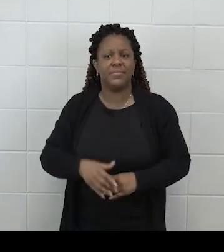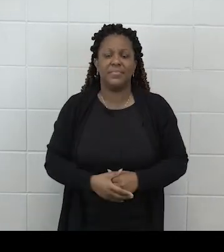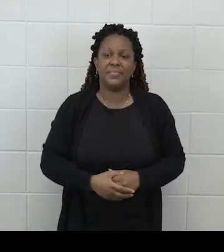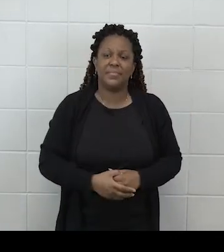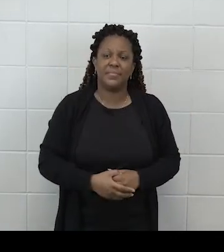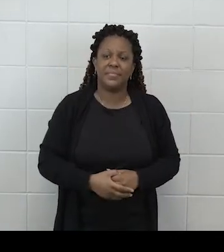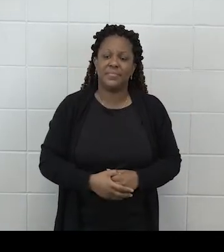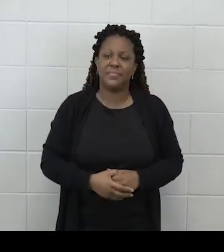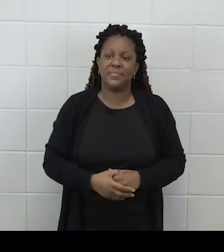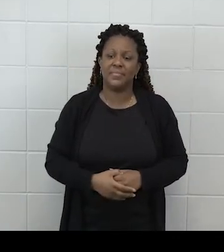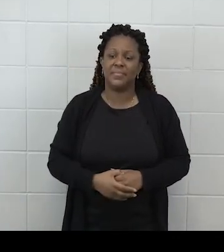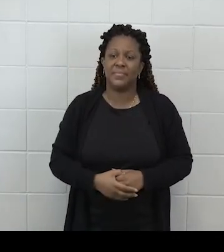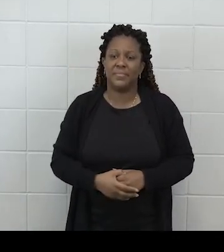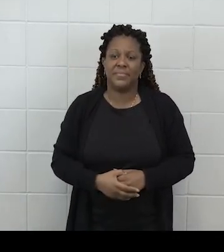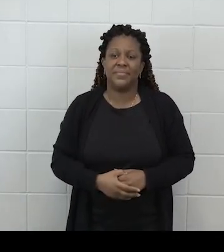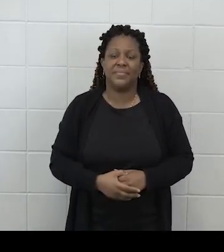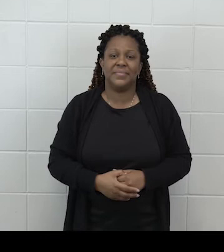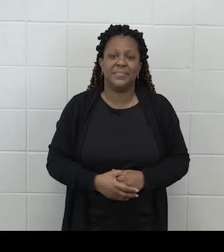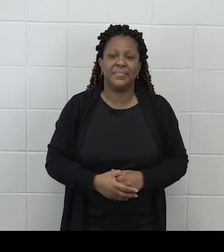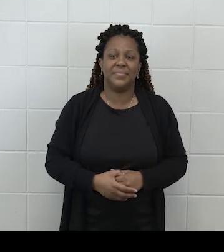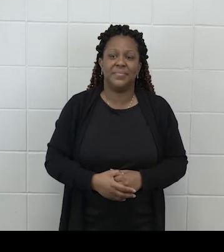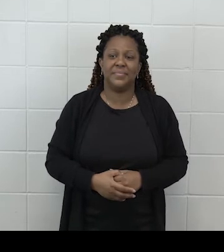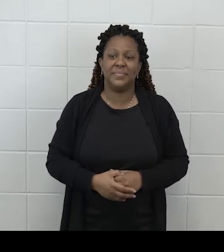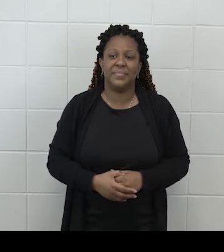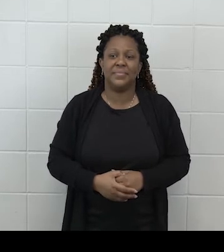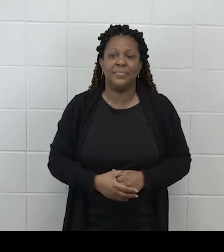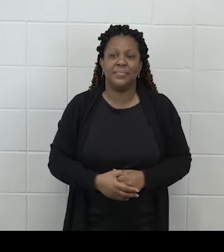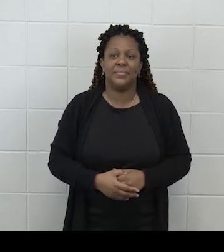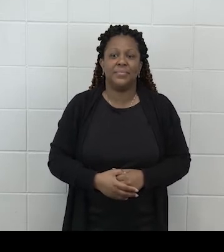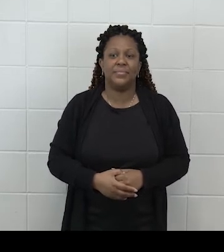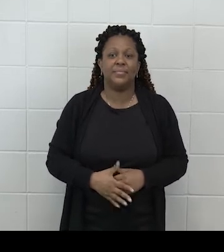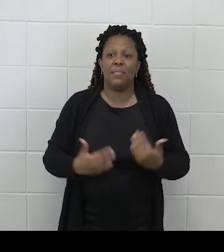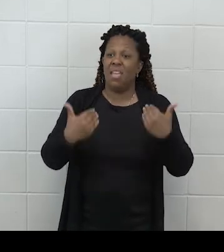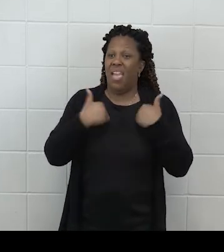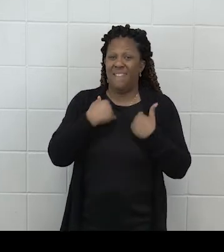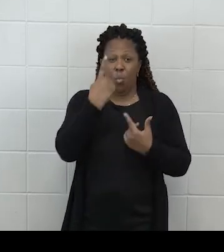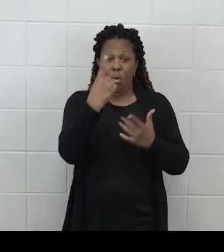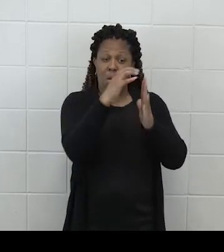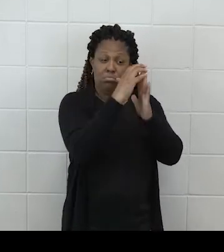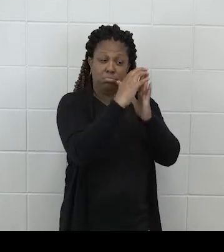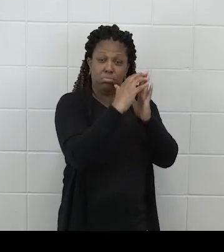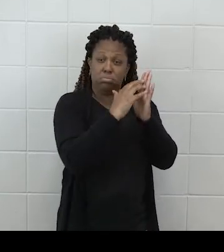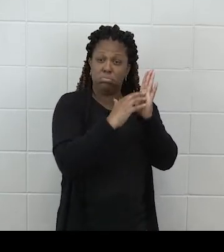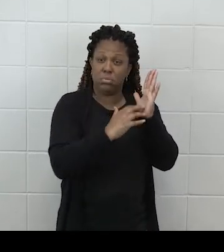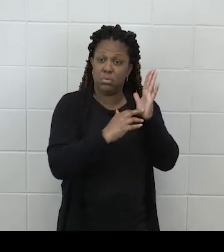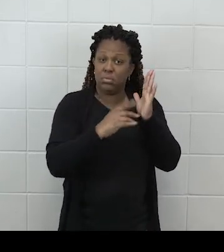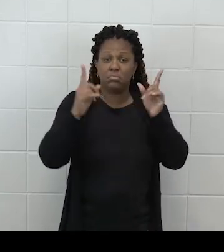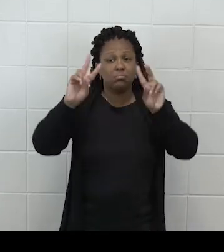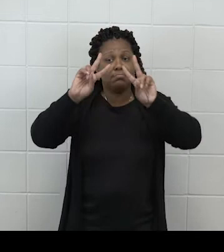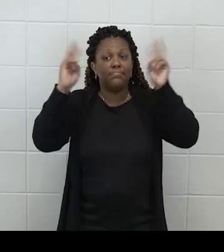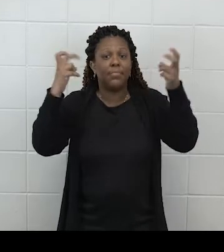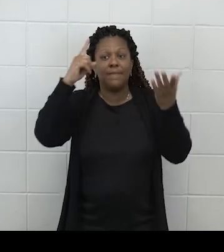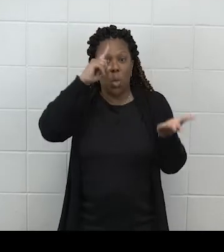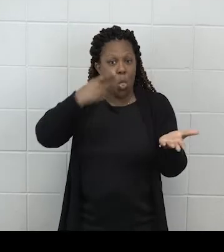We have a community of speakers reading a litany for those not ready for healing by Dr. Yolanda